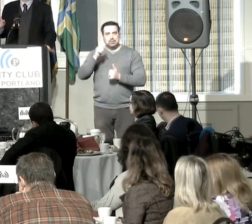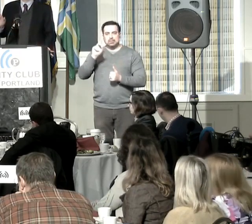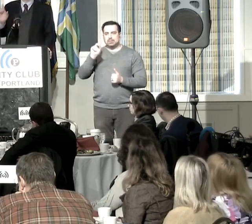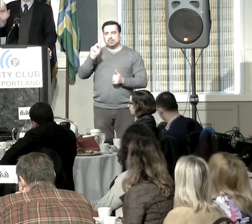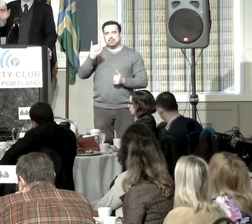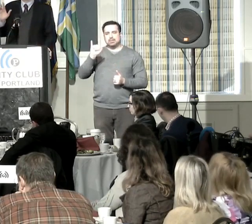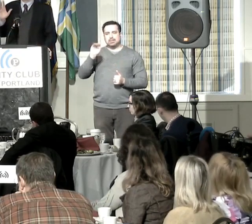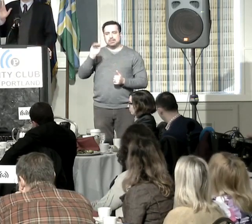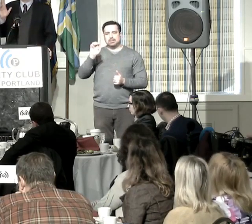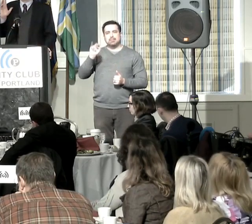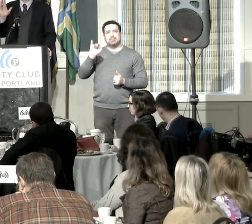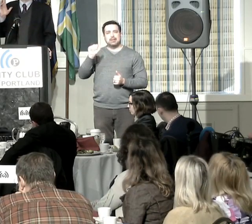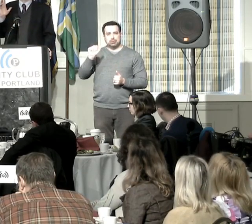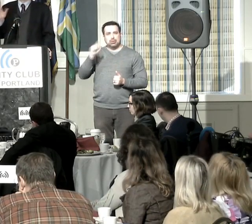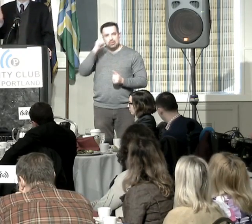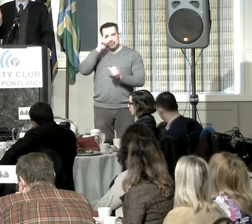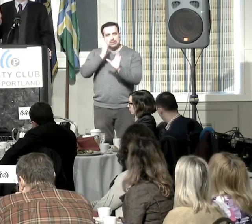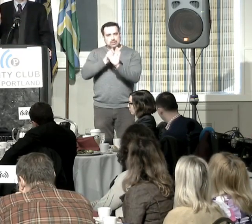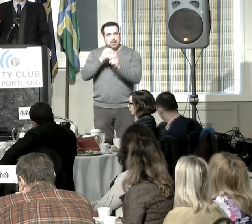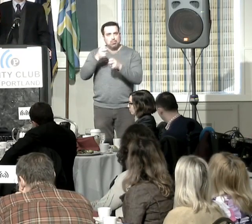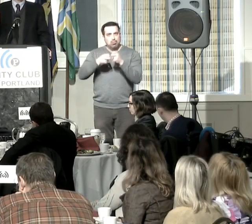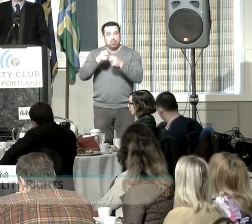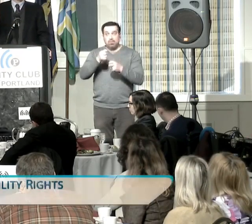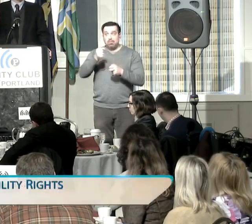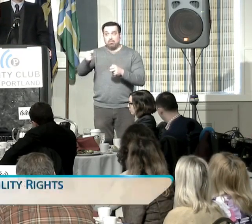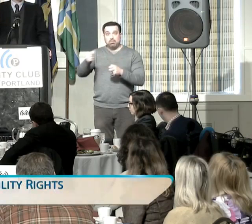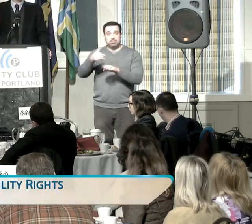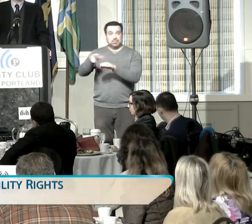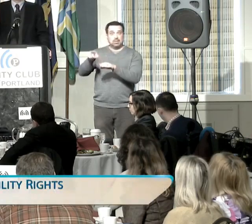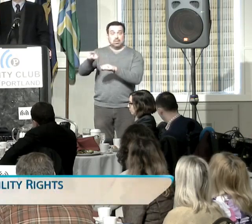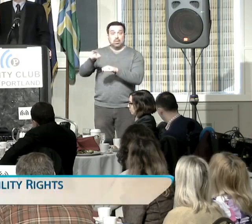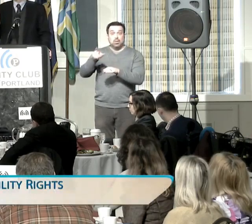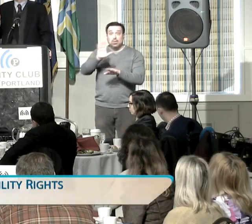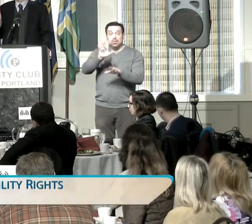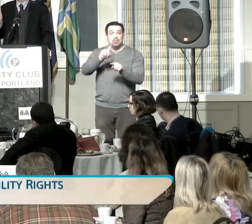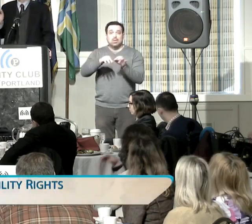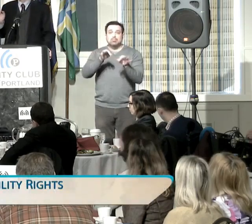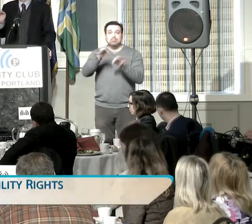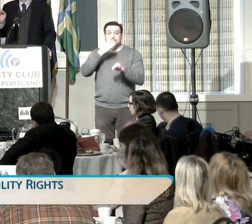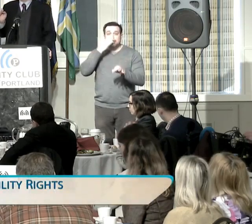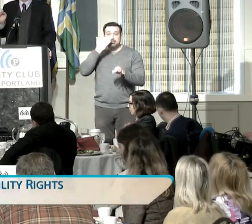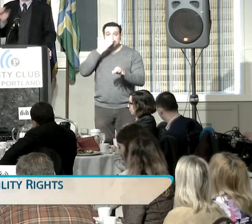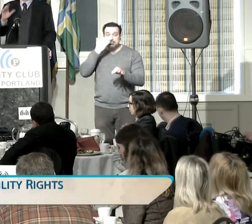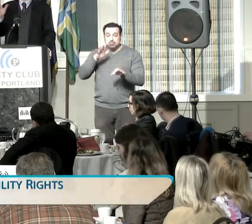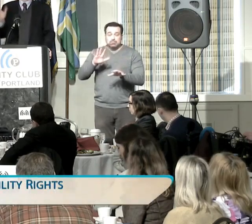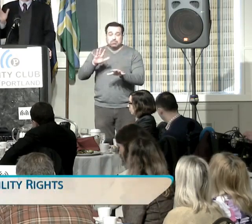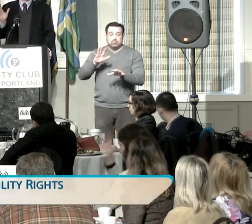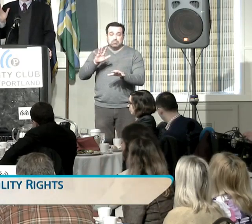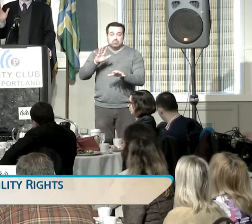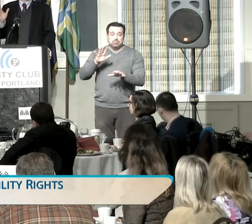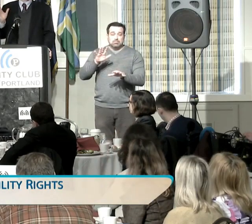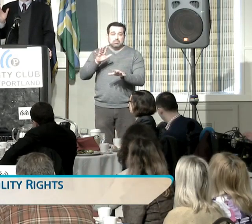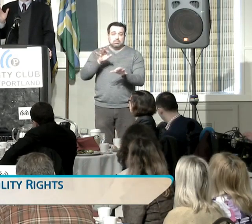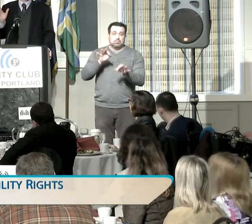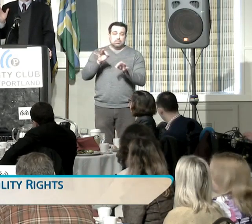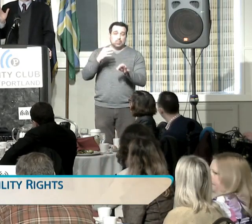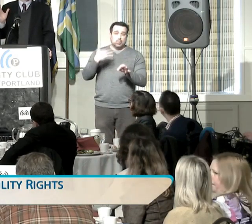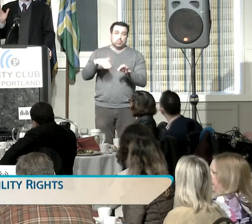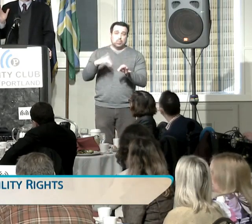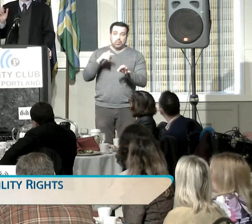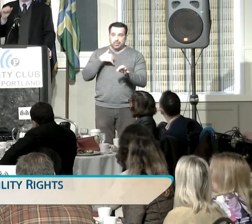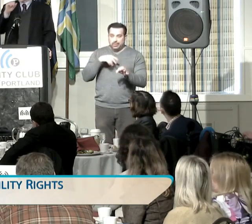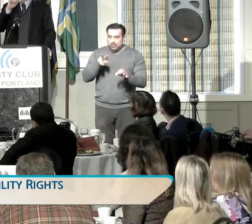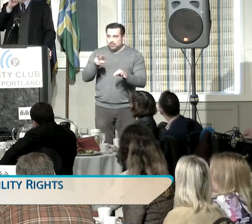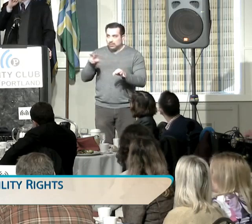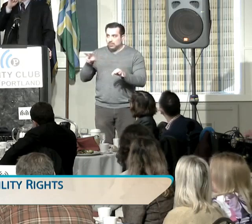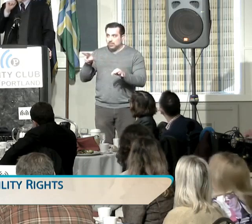can't even describe the odor in those wards. So that's what I confronted when I first